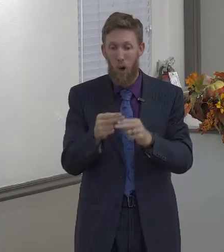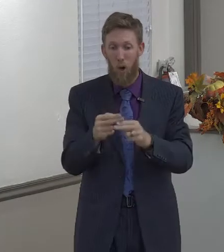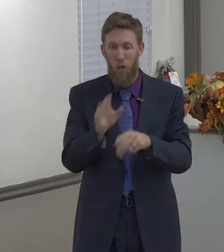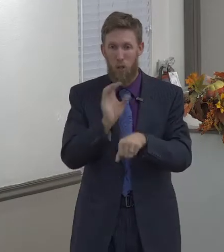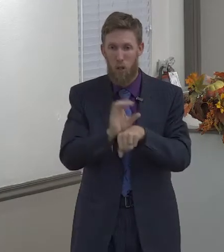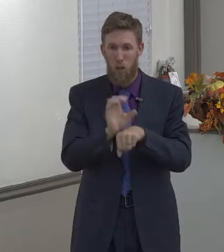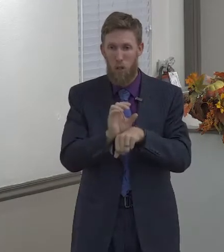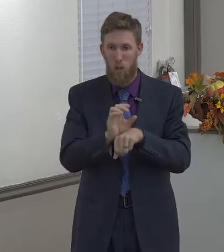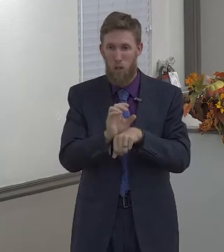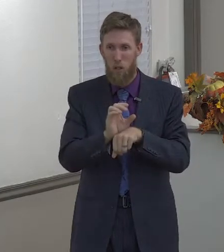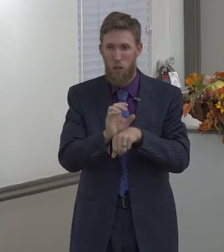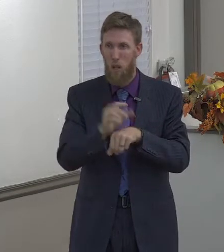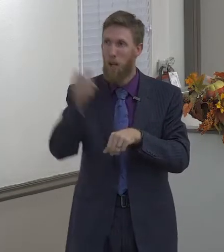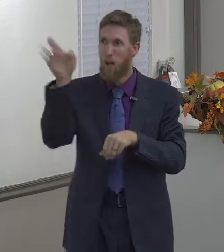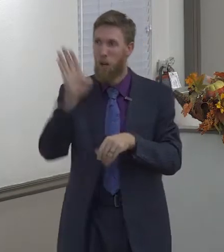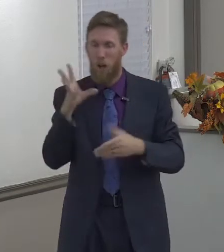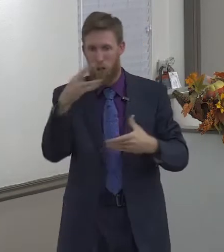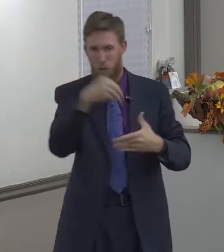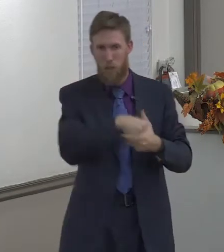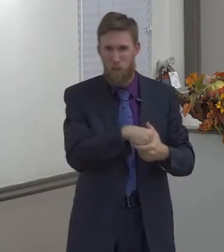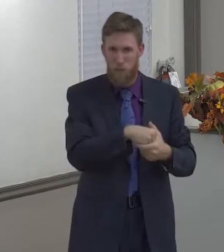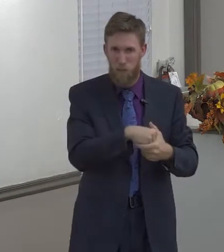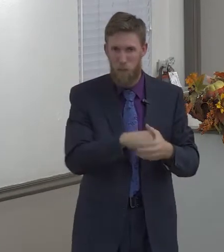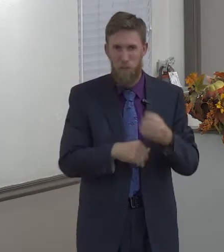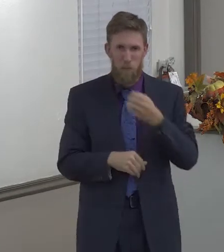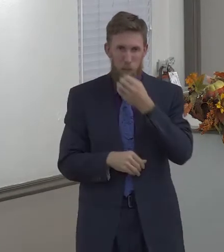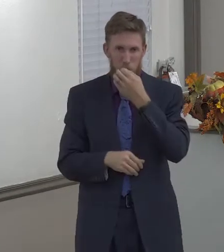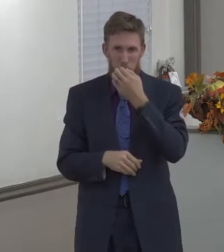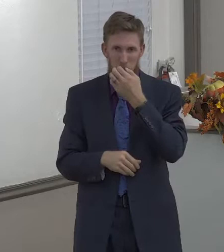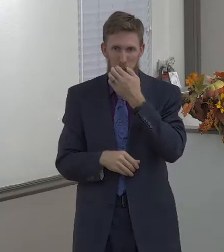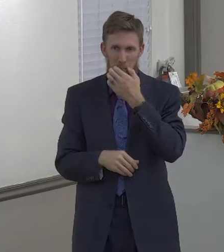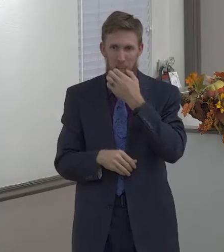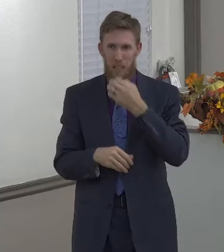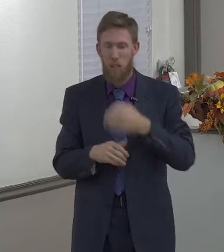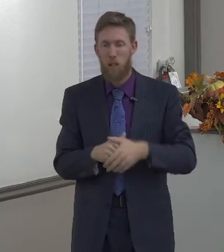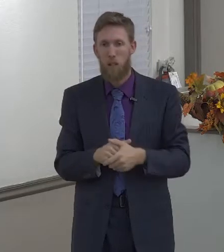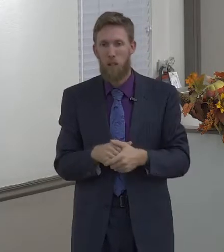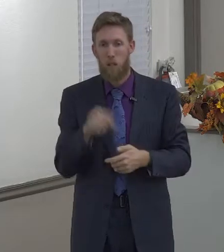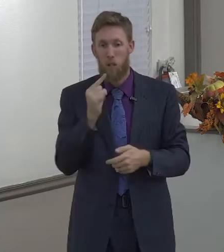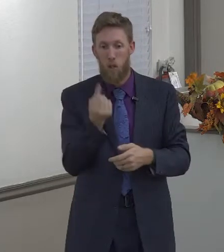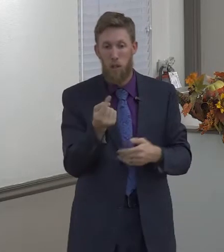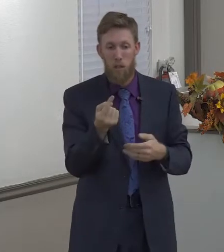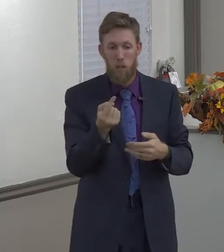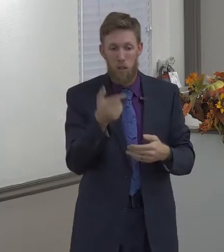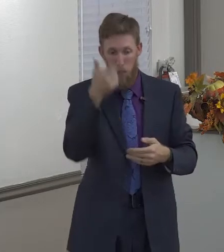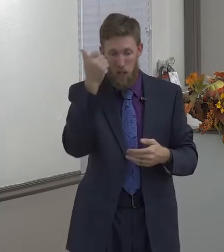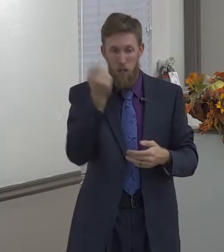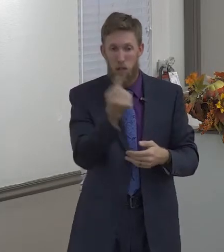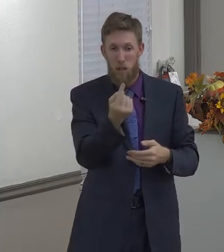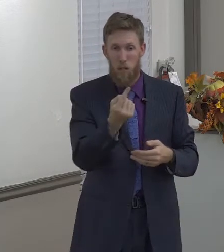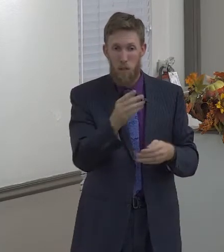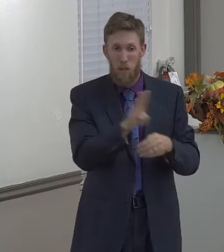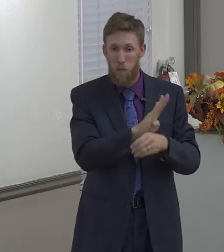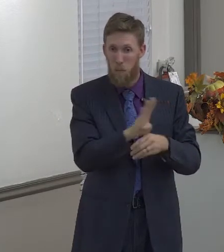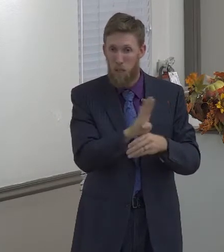We are 323 light years away from the North Star.